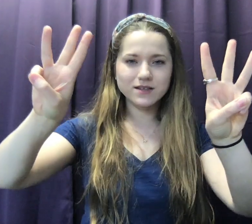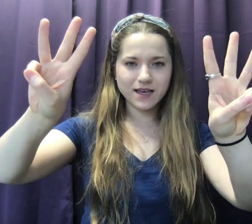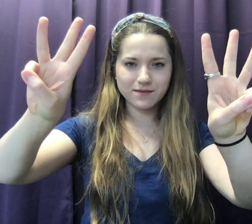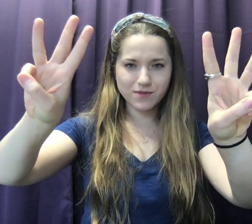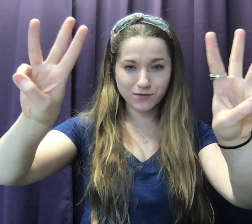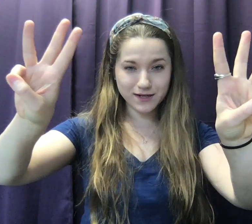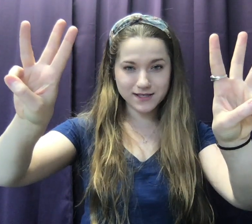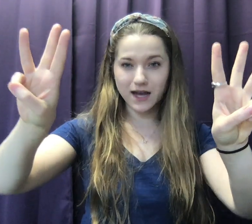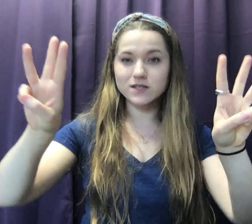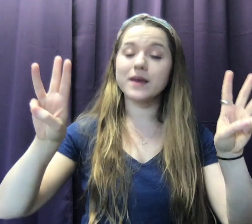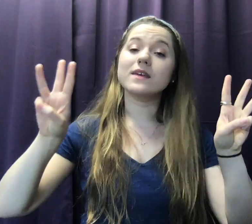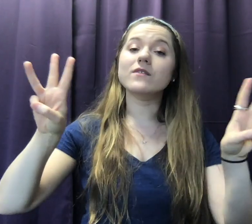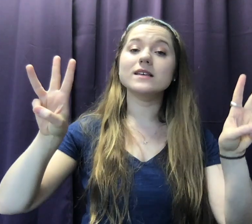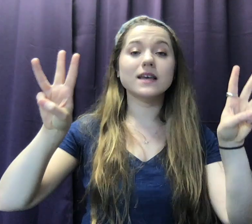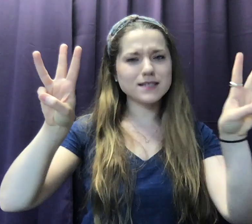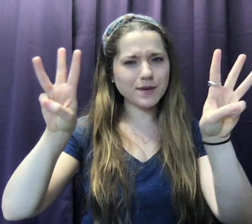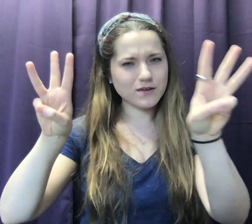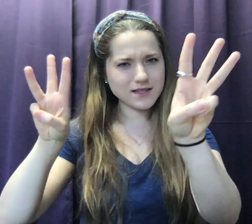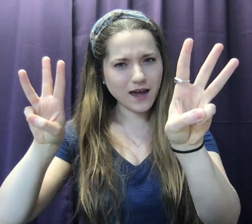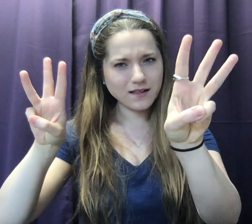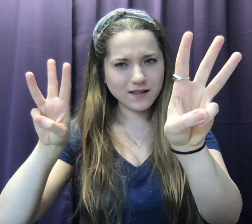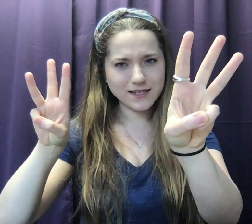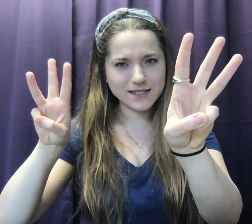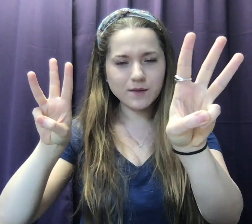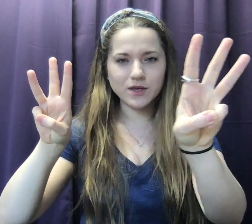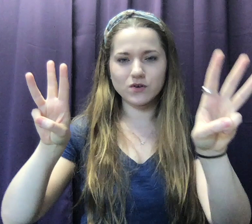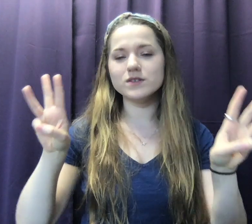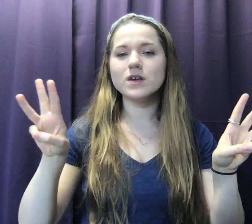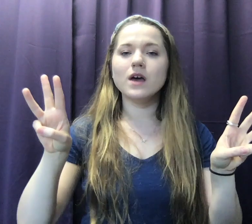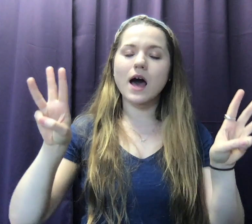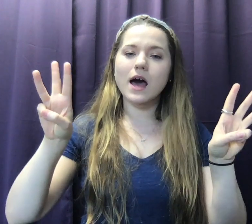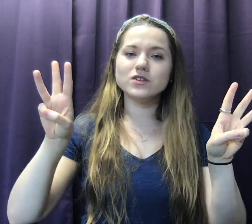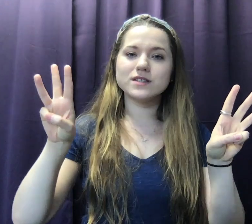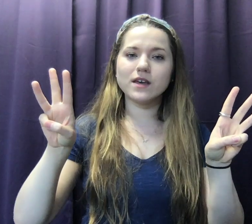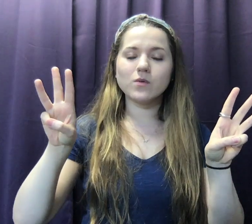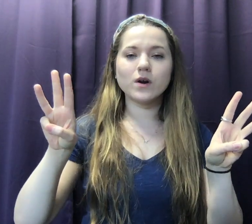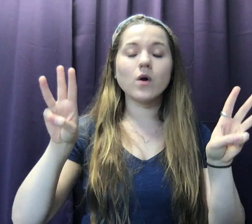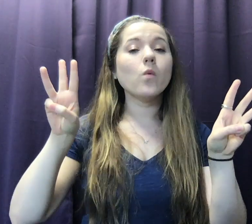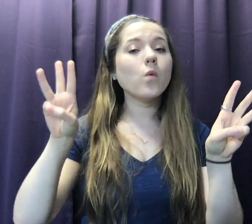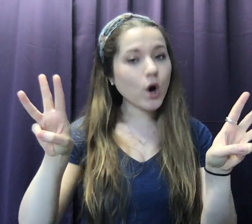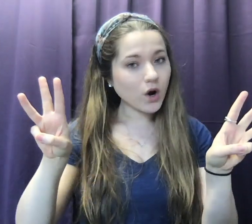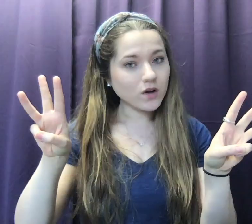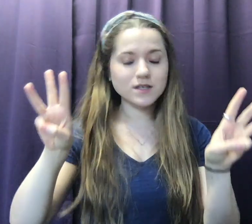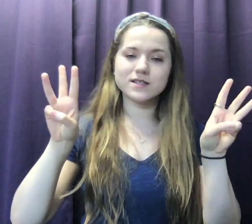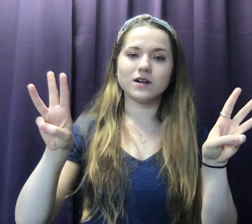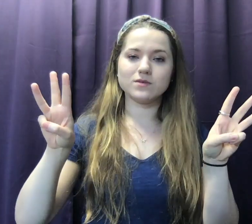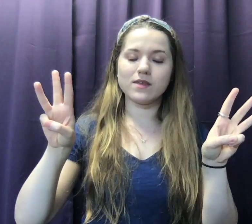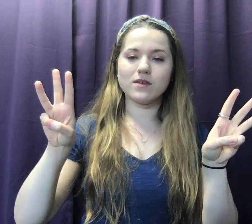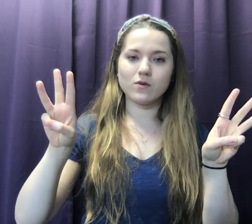like three signs, but think of it as like W's. They kind of look like W's, just like the word world starts with,